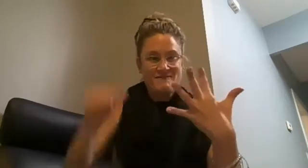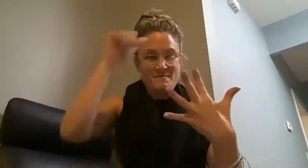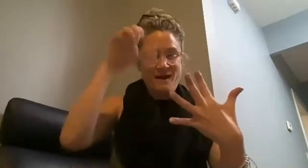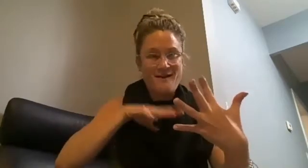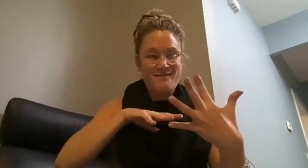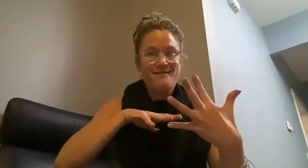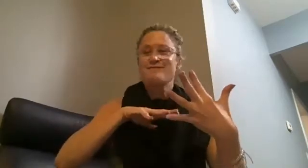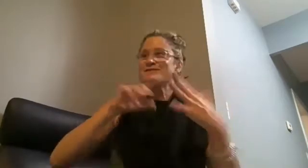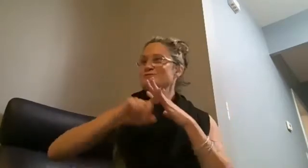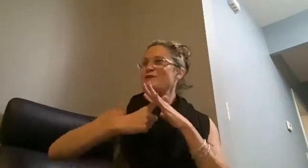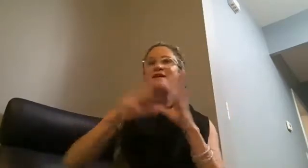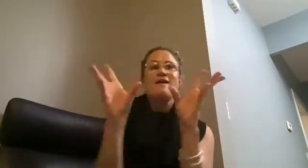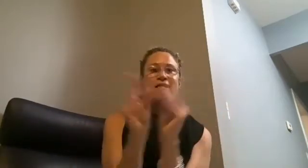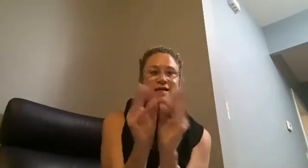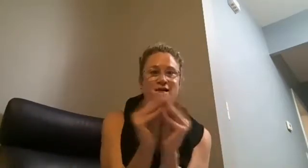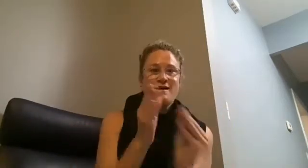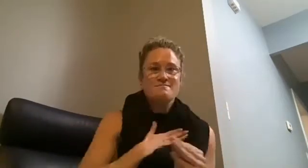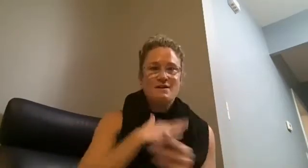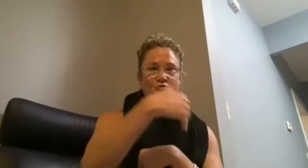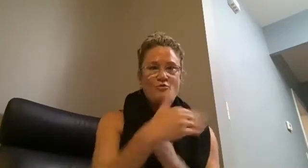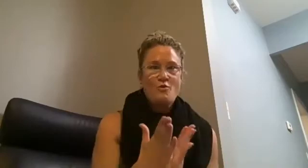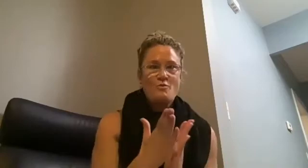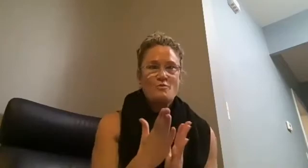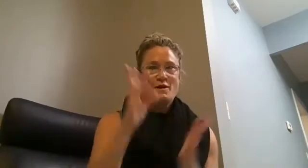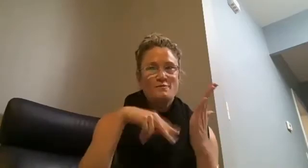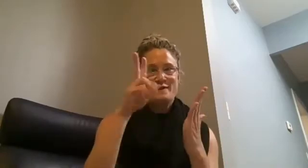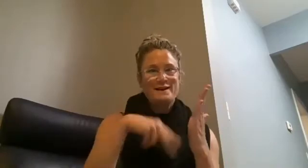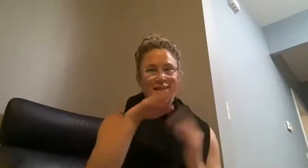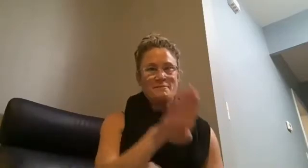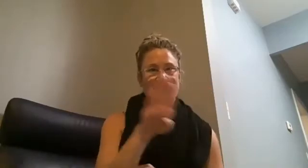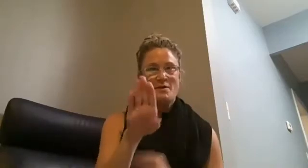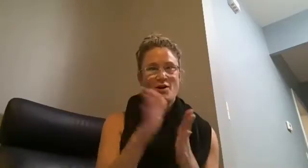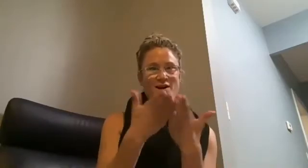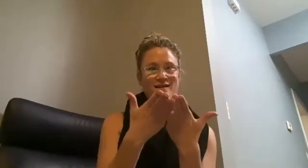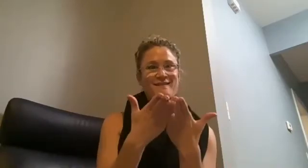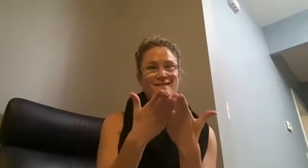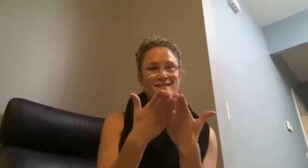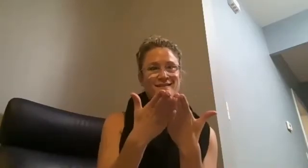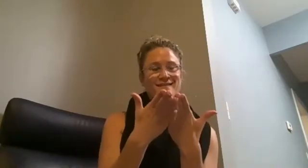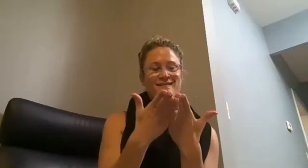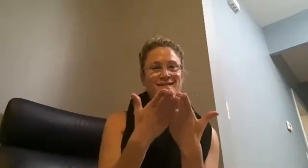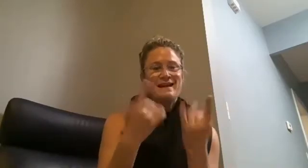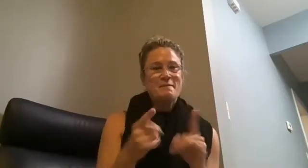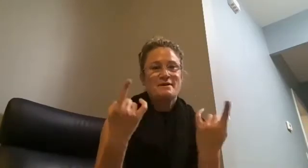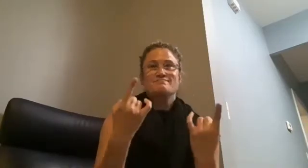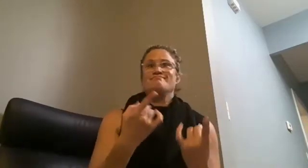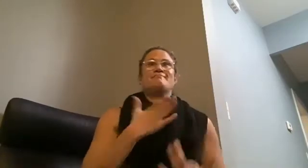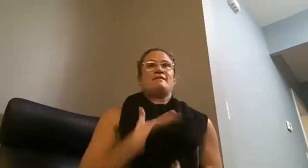week in my room and reading the big book of Alcoholics Anonymous. We did that for a while, and it quite literally saved my life. And